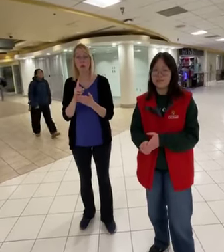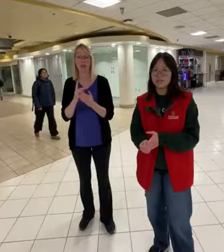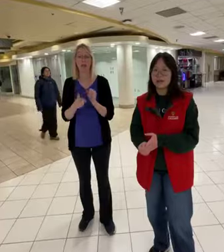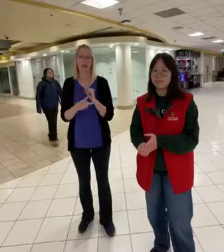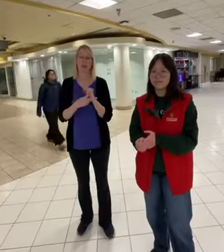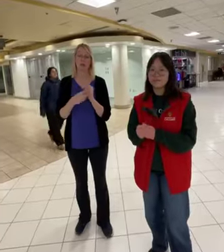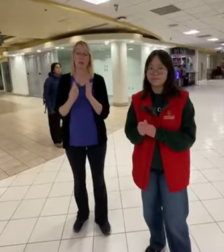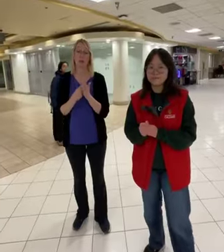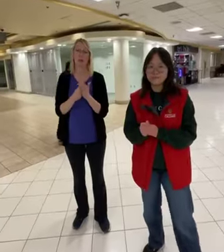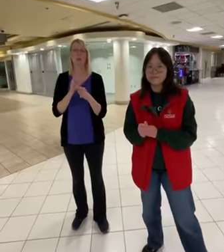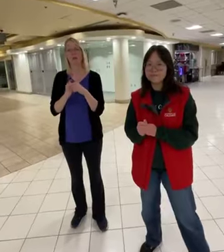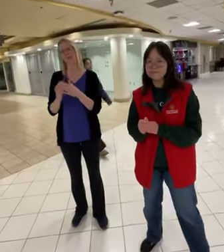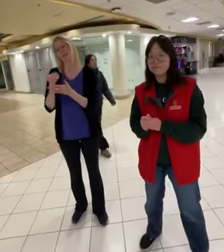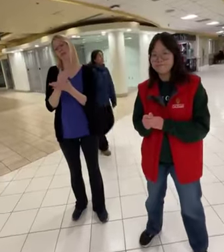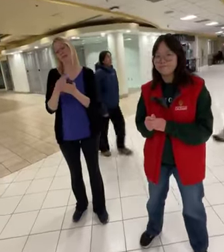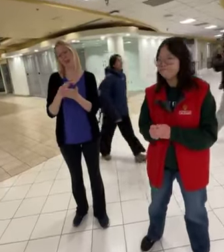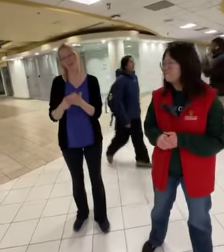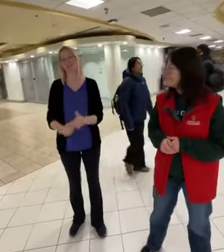saving money at the same time.